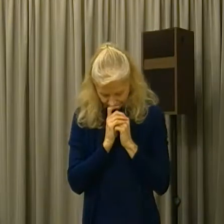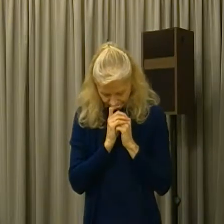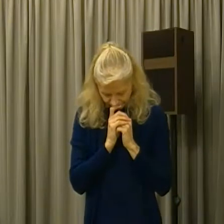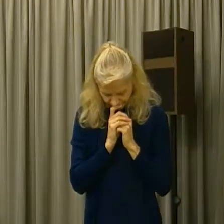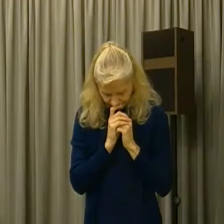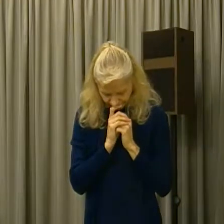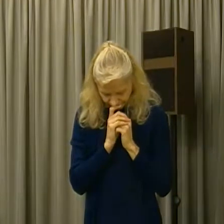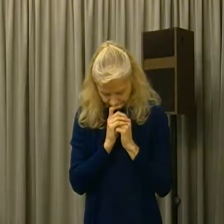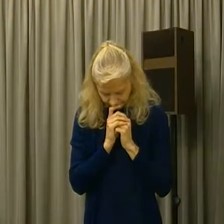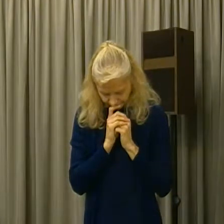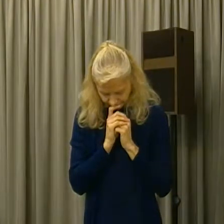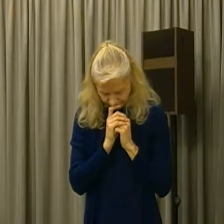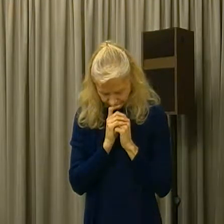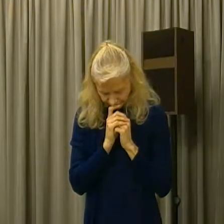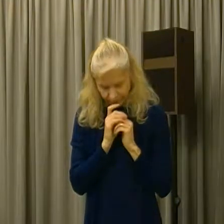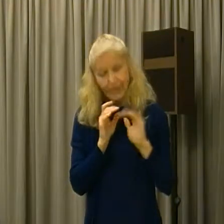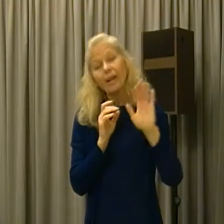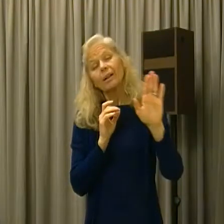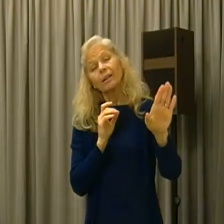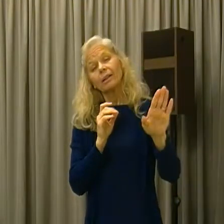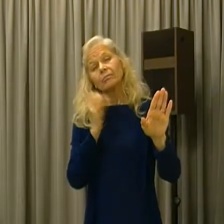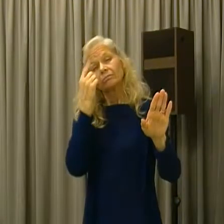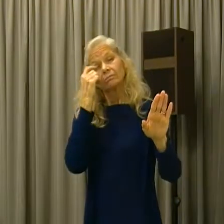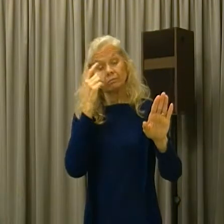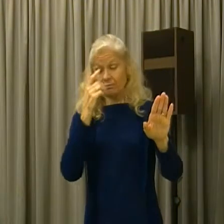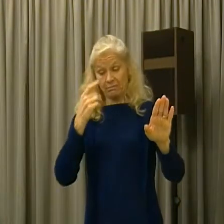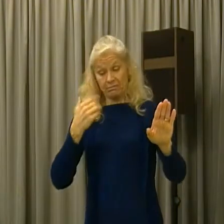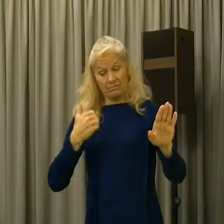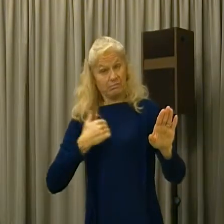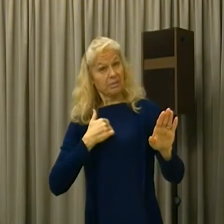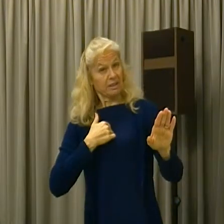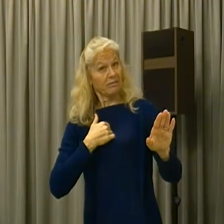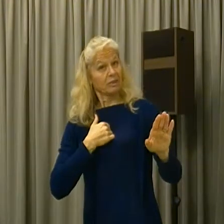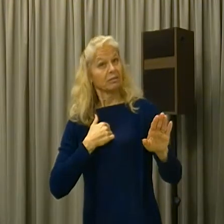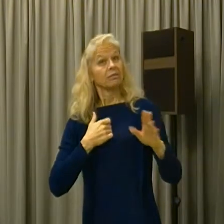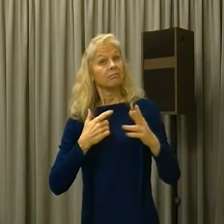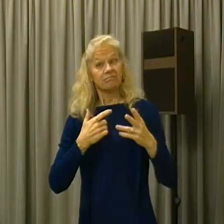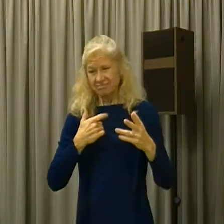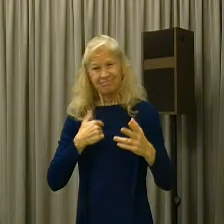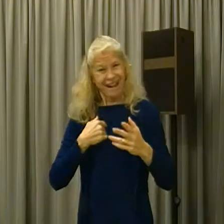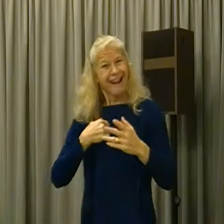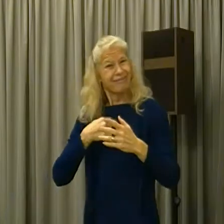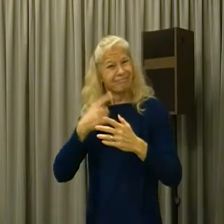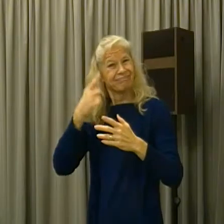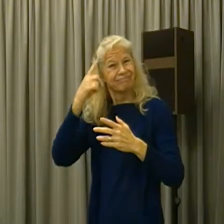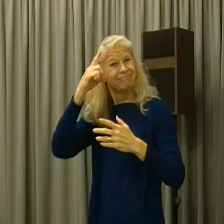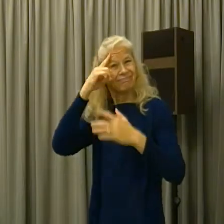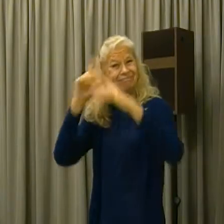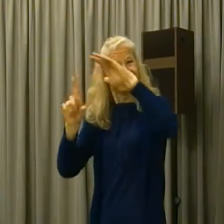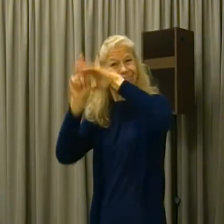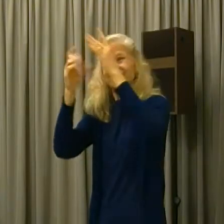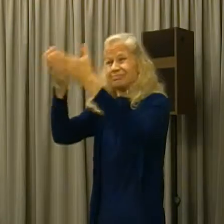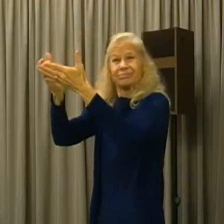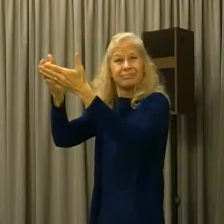he has his own process in his own life, getting victory over thoughts and all these things, and trying to bring them along and maturing them in